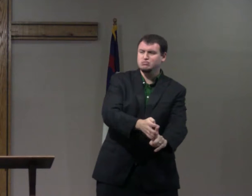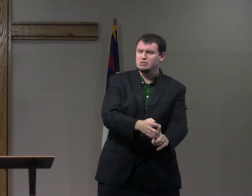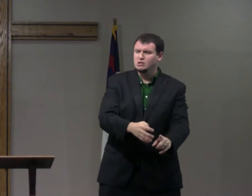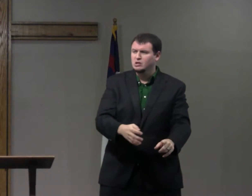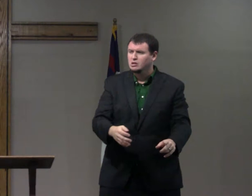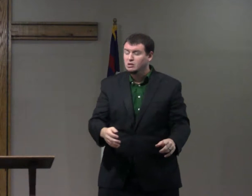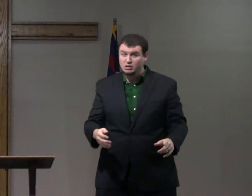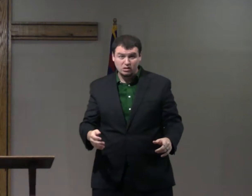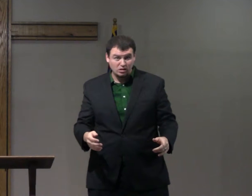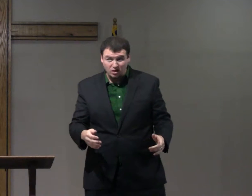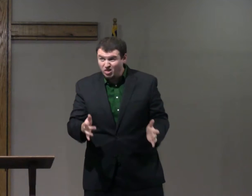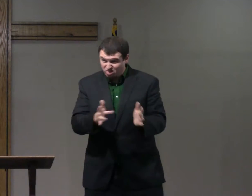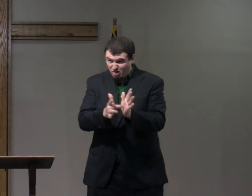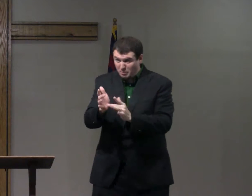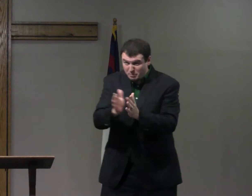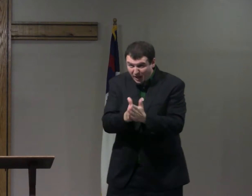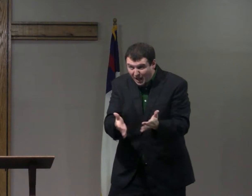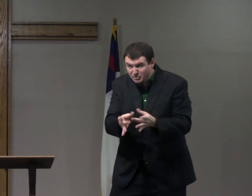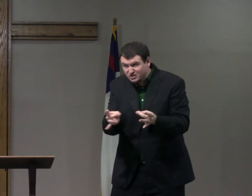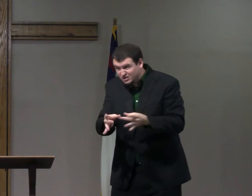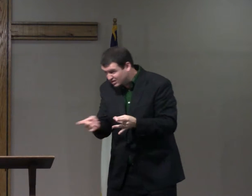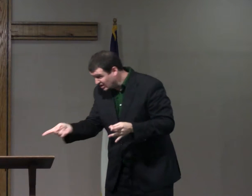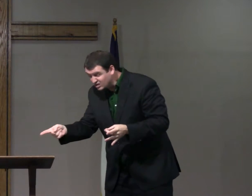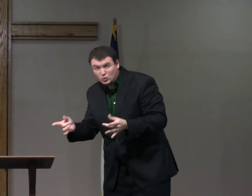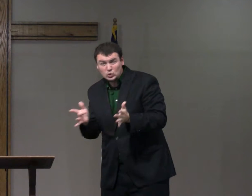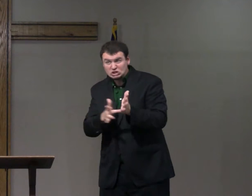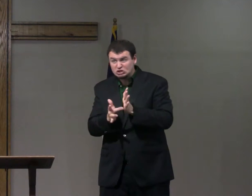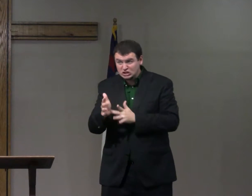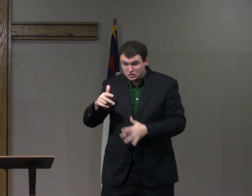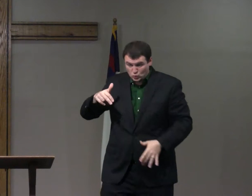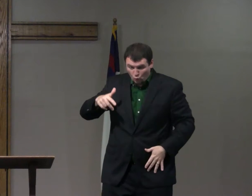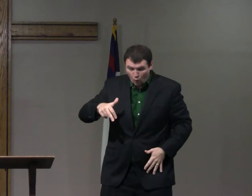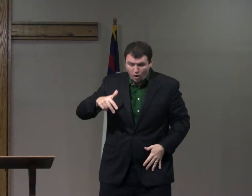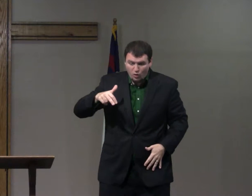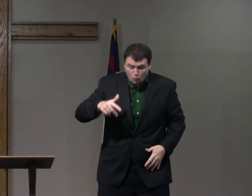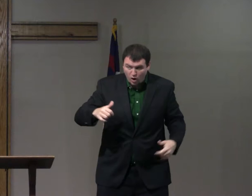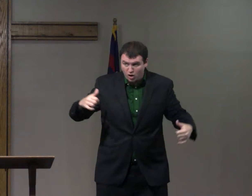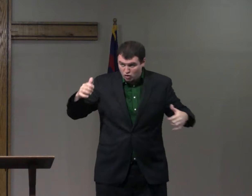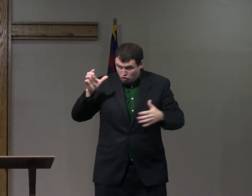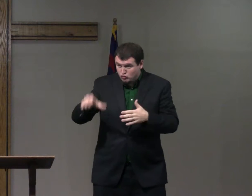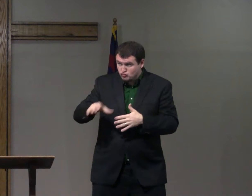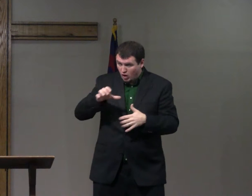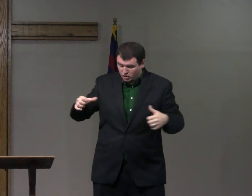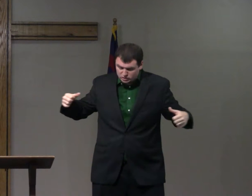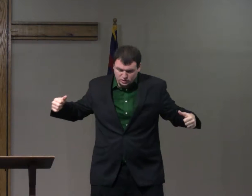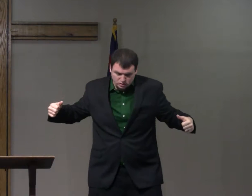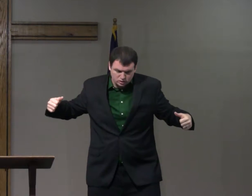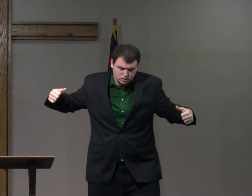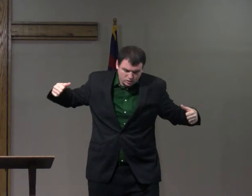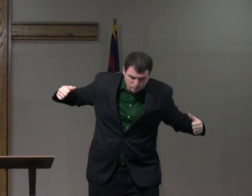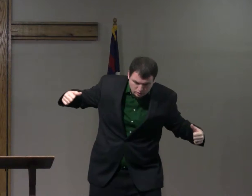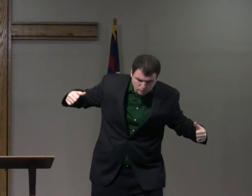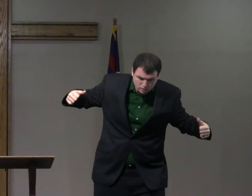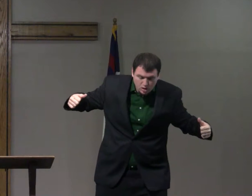And he was beaten and beaten. And the Bible says that when Jesus was walking